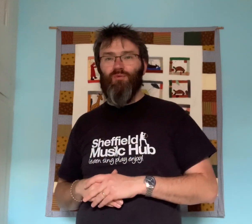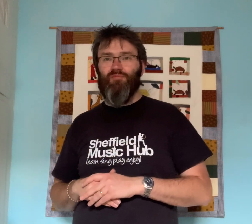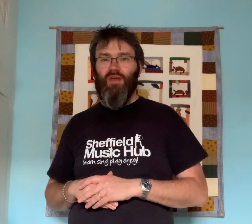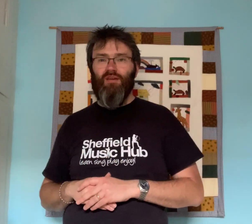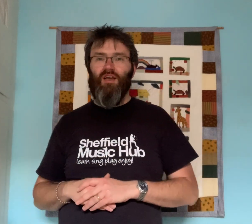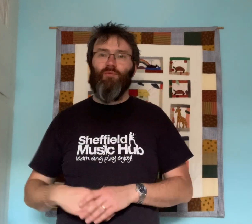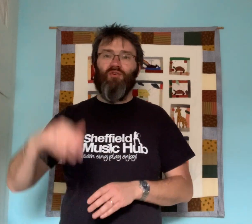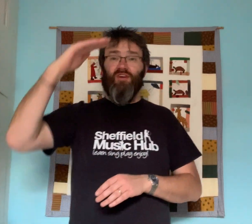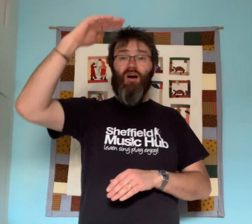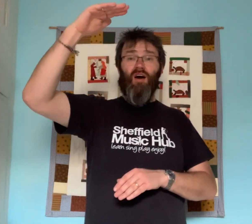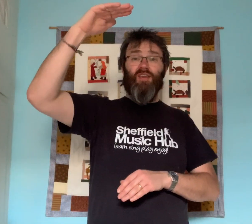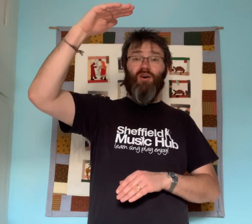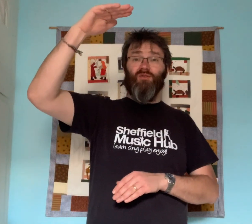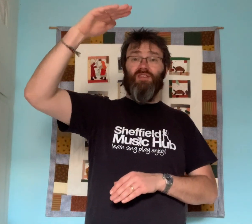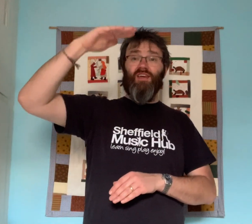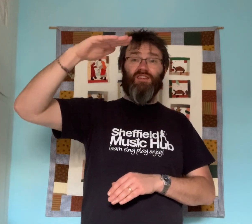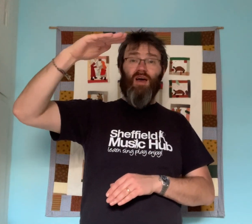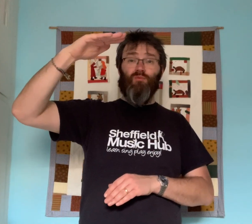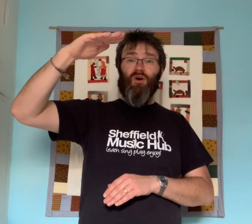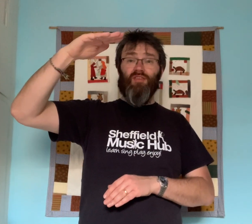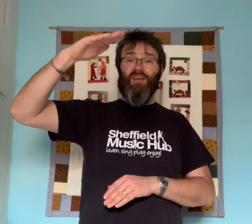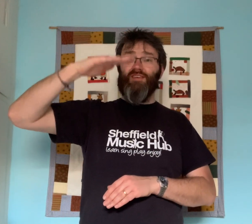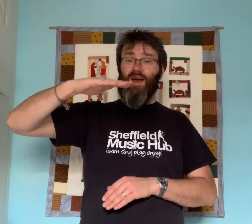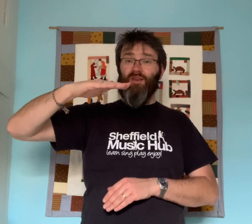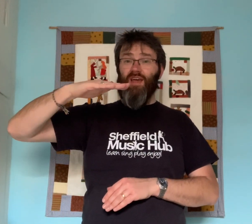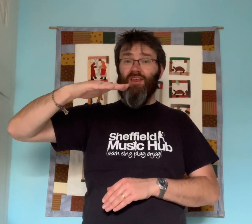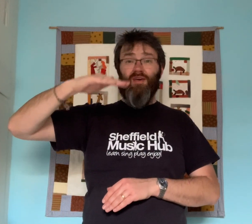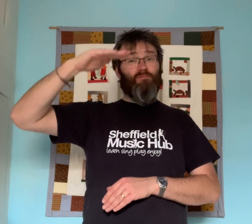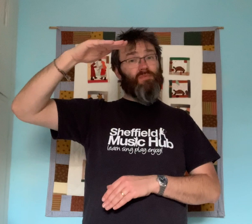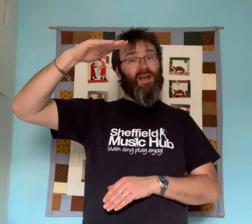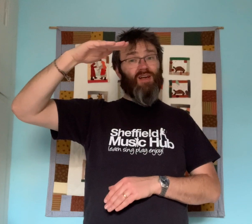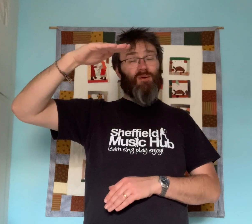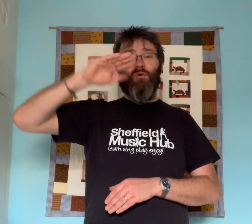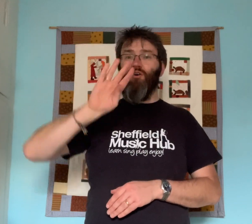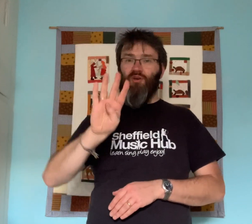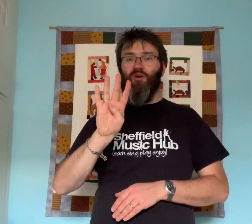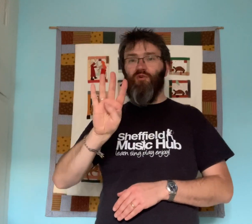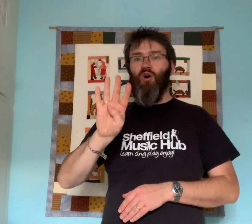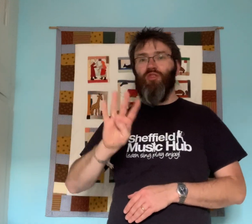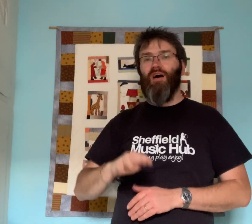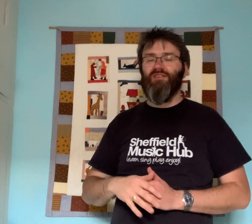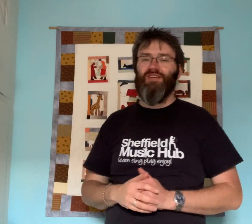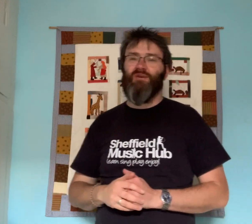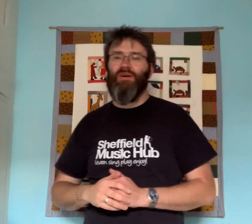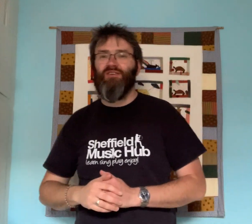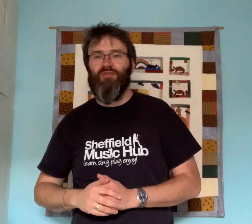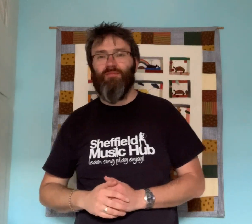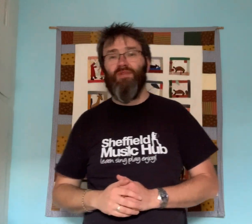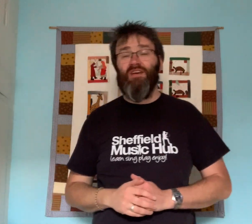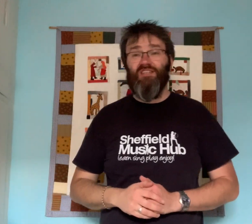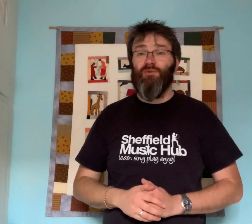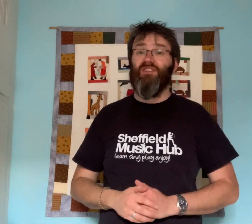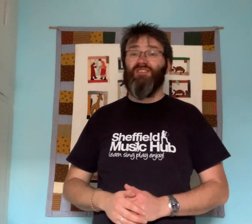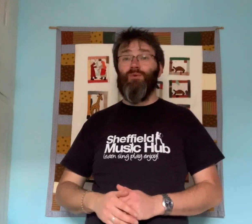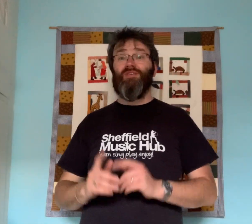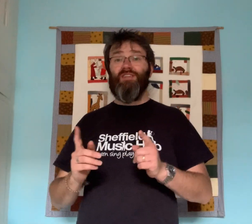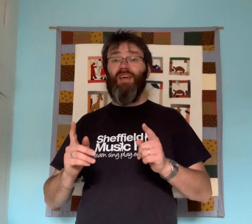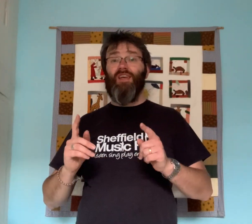me? And we've got the high note and then down one and then down again and then back up on that syncopated rhythm. So we're going to start with take